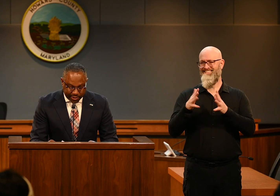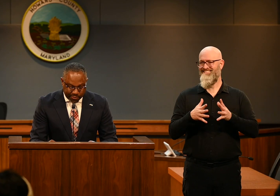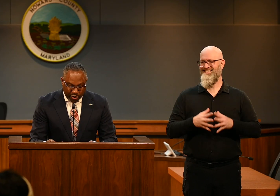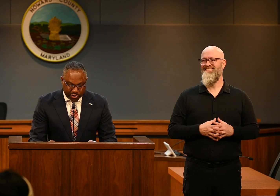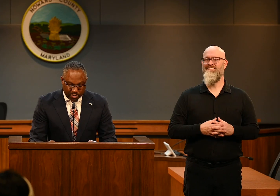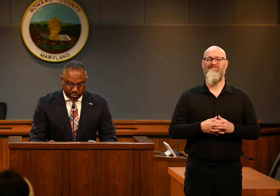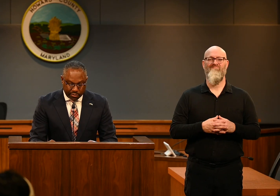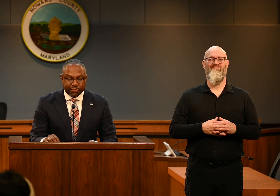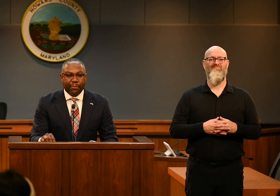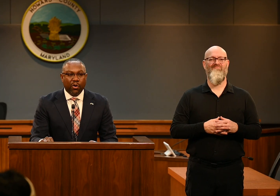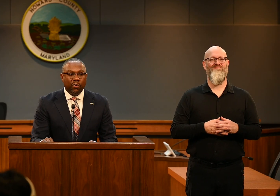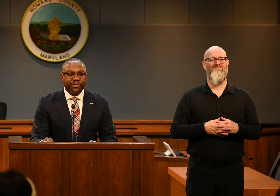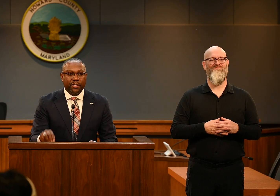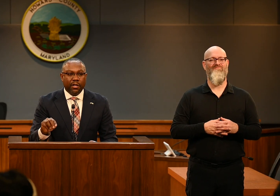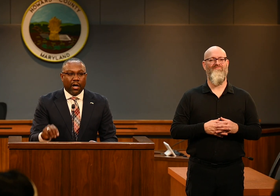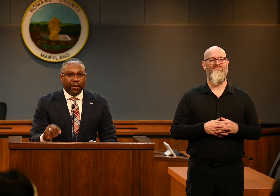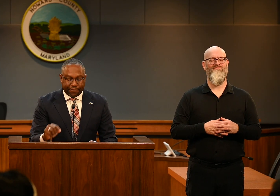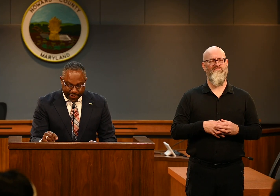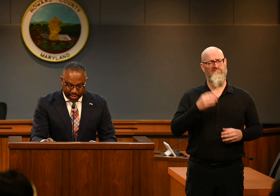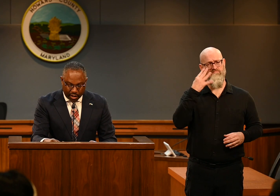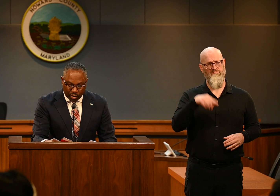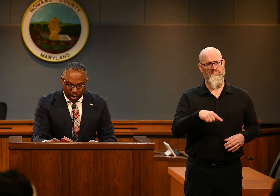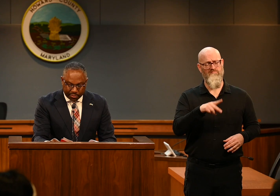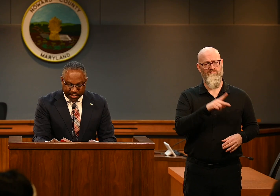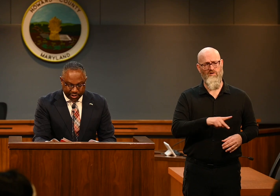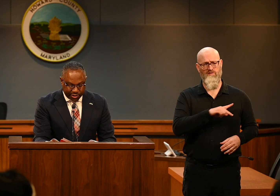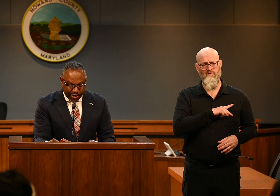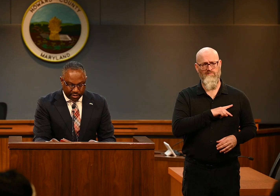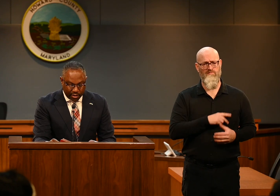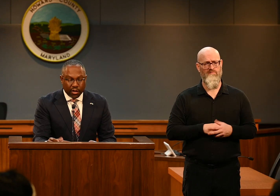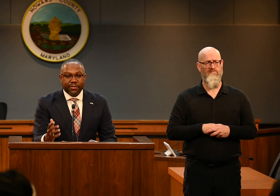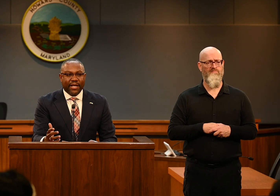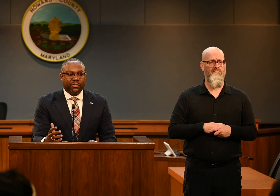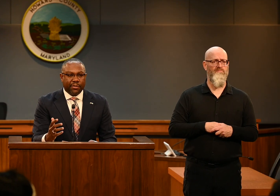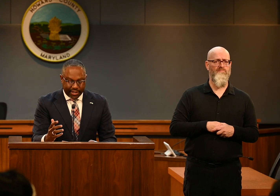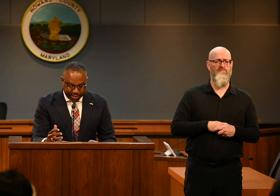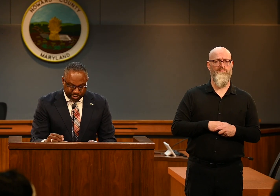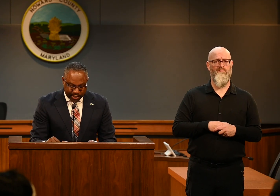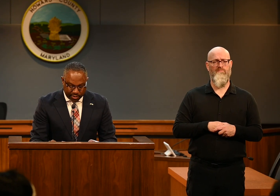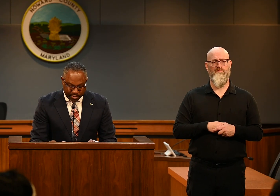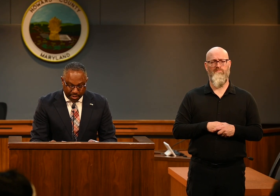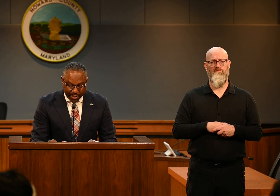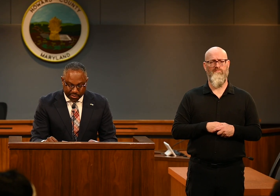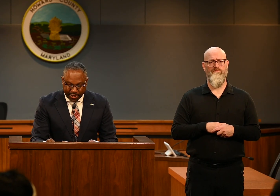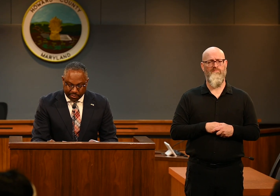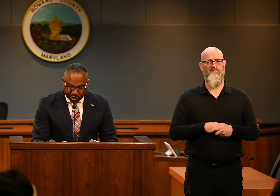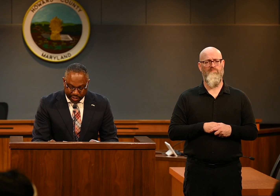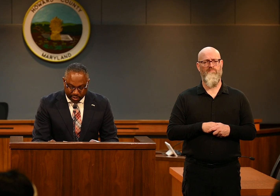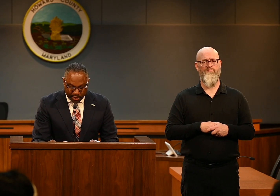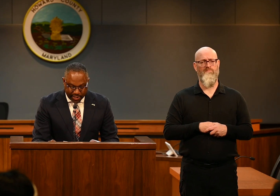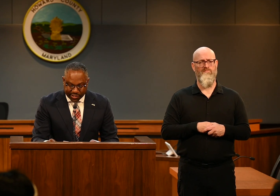For me, this is personal. This proposed, unfit, and unwelcome detention center was nestled in my district and abuts